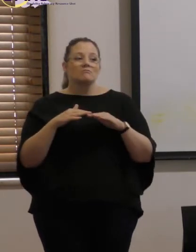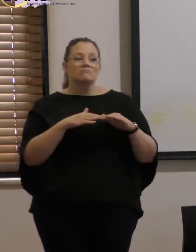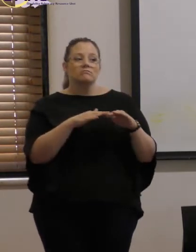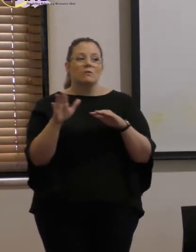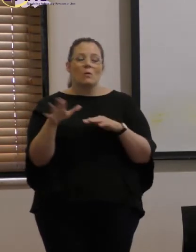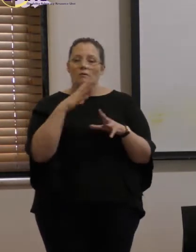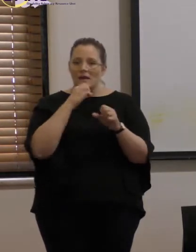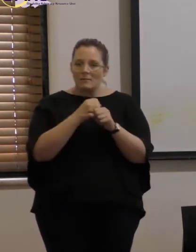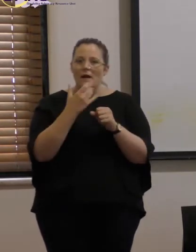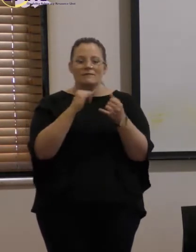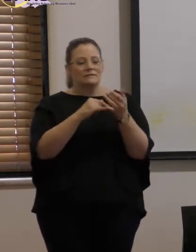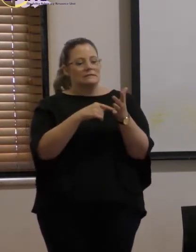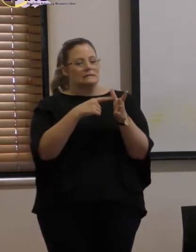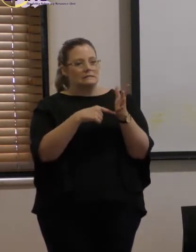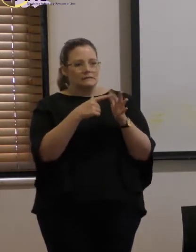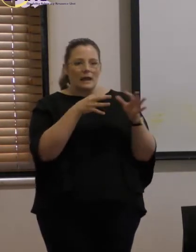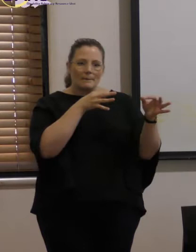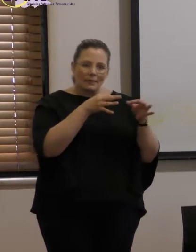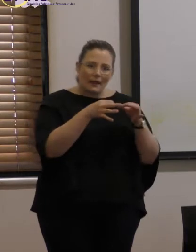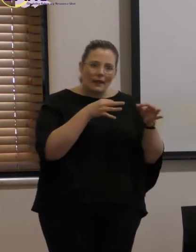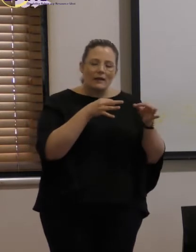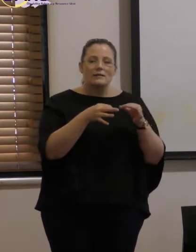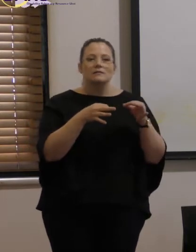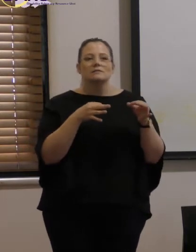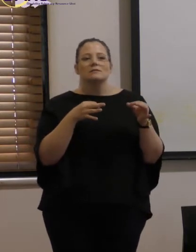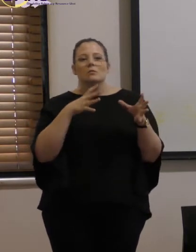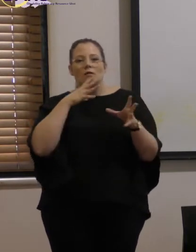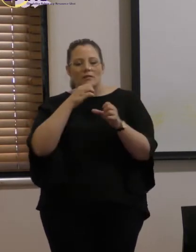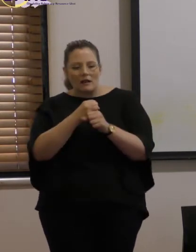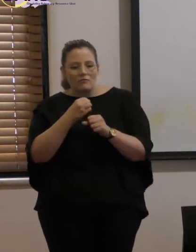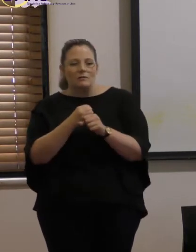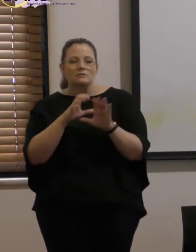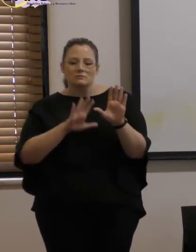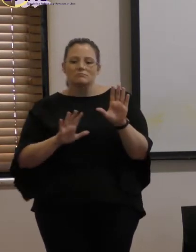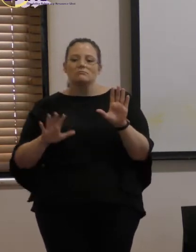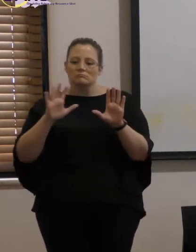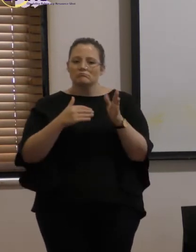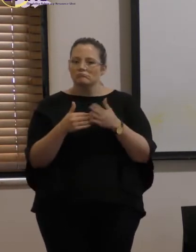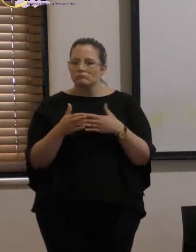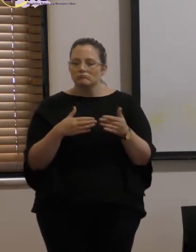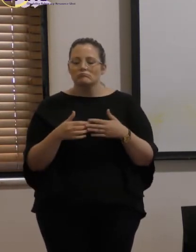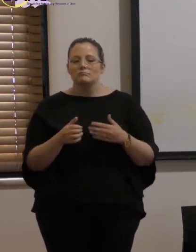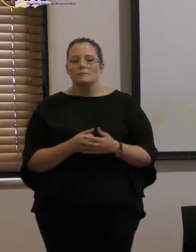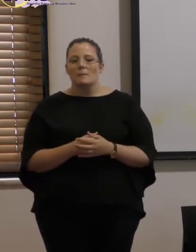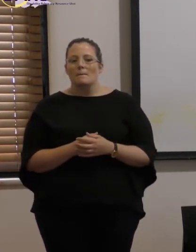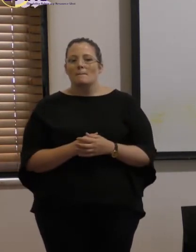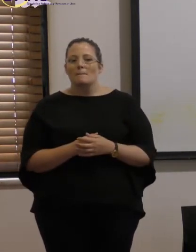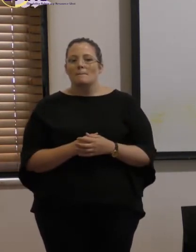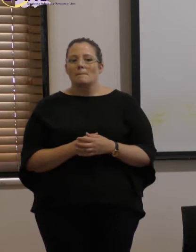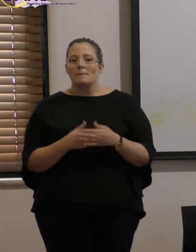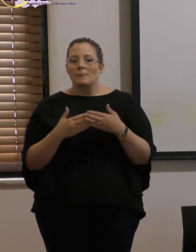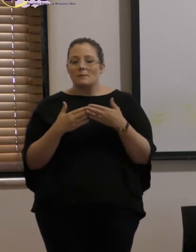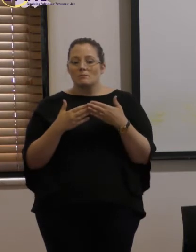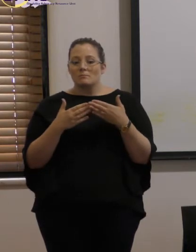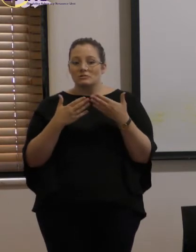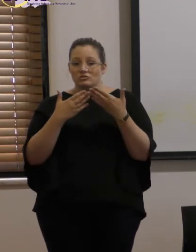there's state plans associated with that where state and territory governments put in, but what generally in the disability